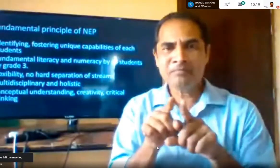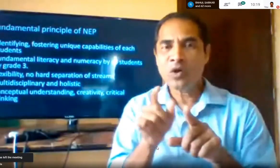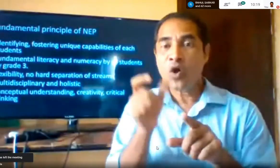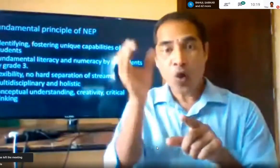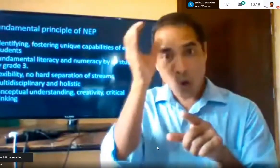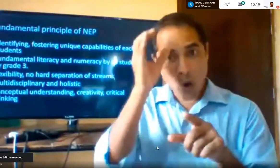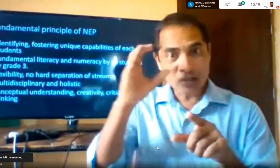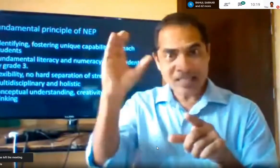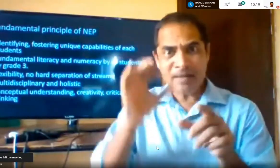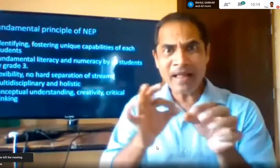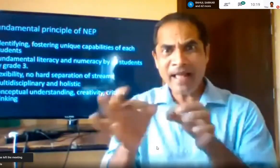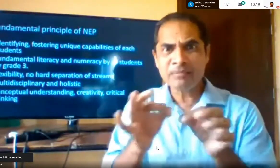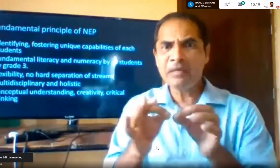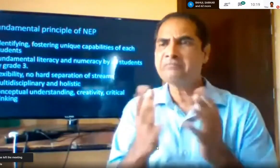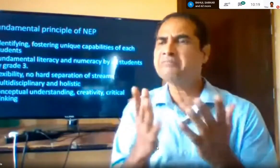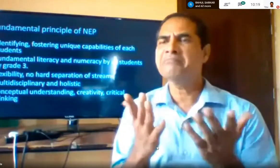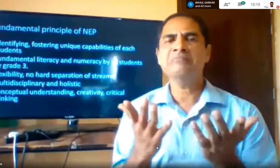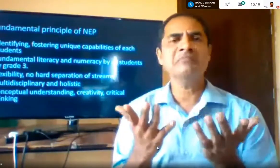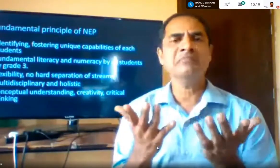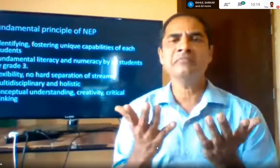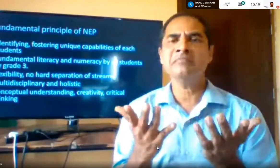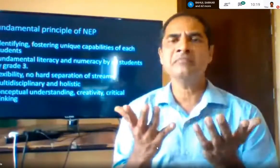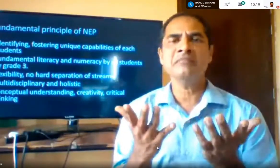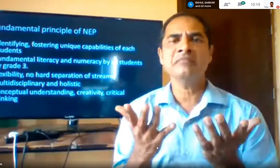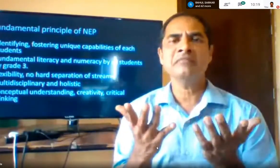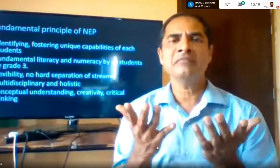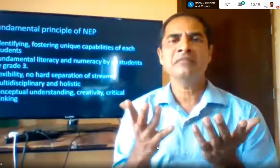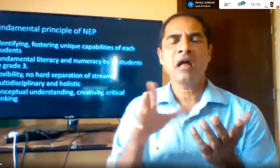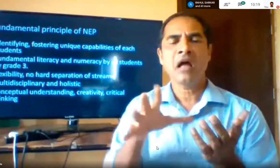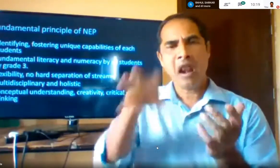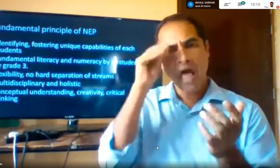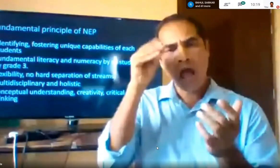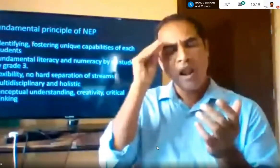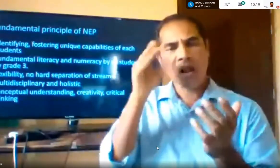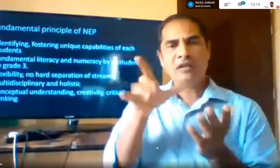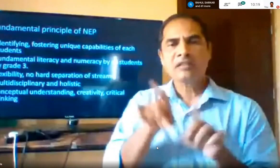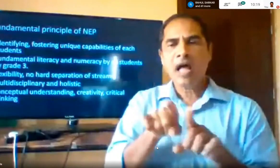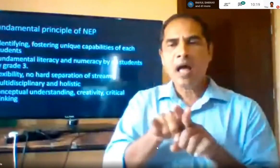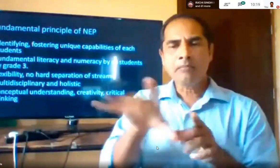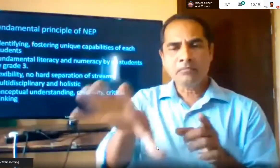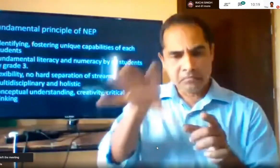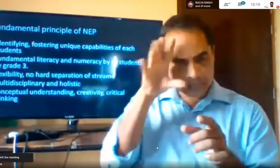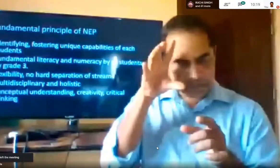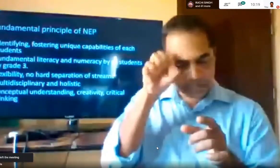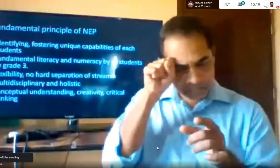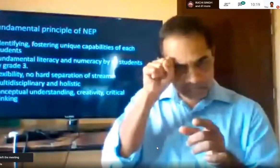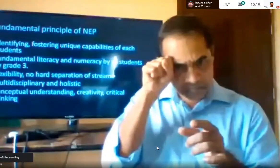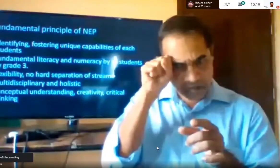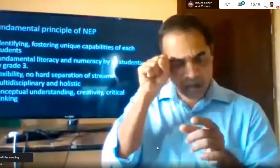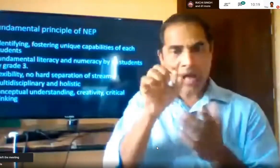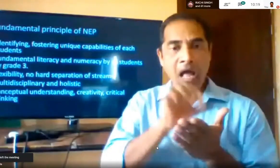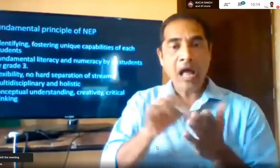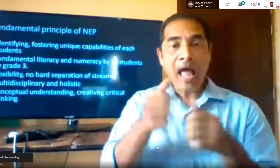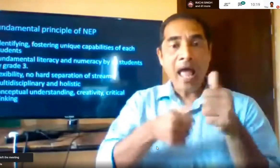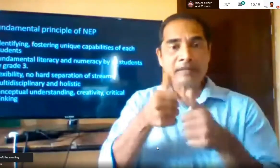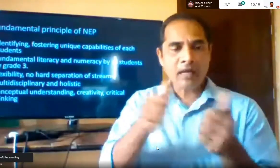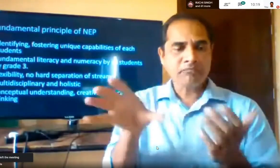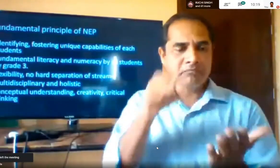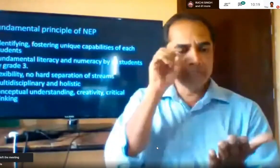Same for the hearing and the deaf people. The conceptual understanding, the creativity, they're just